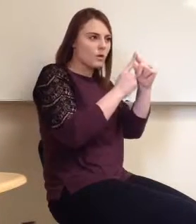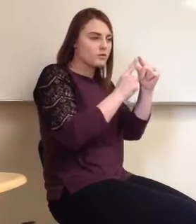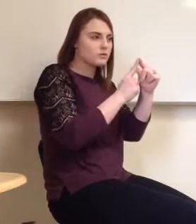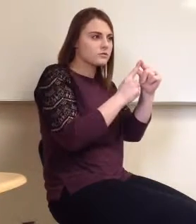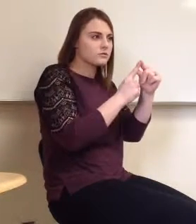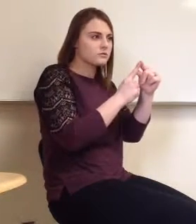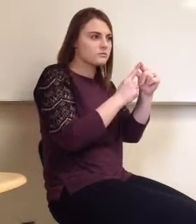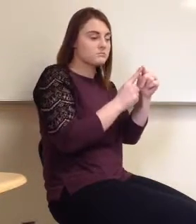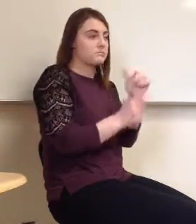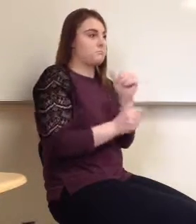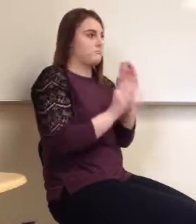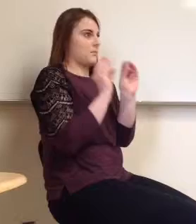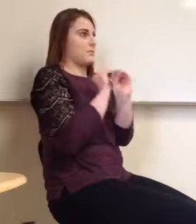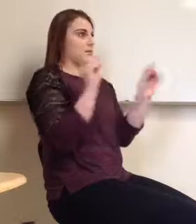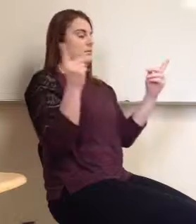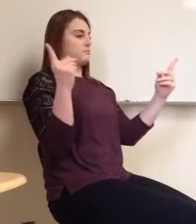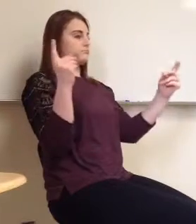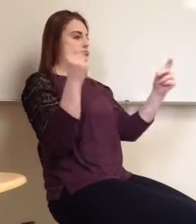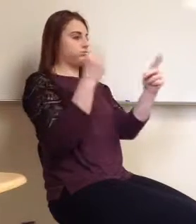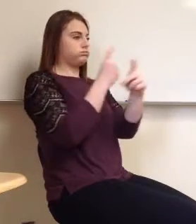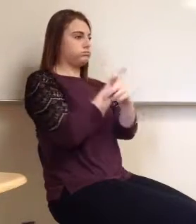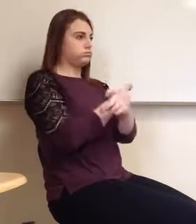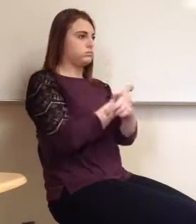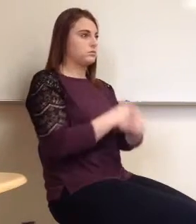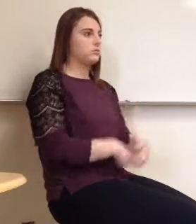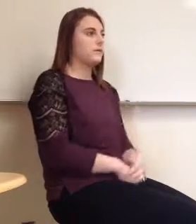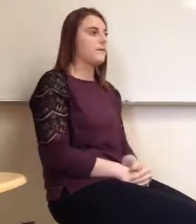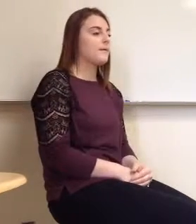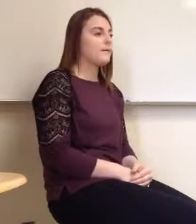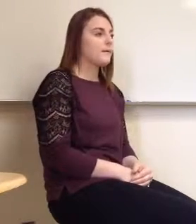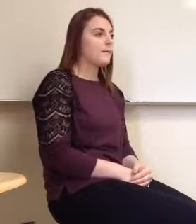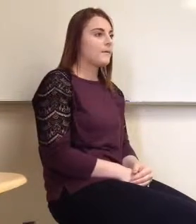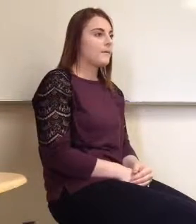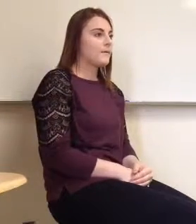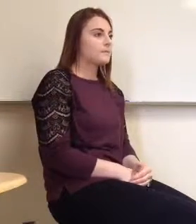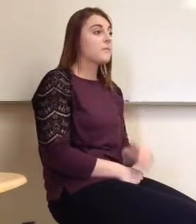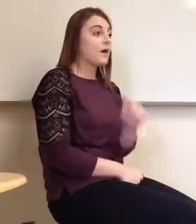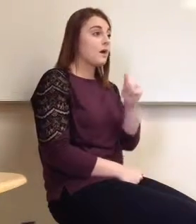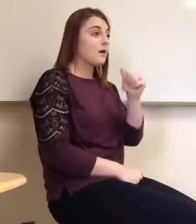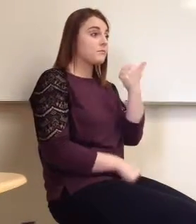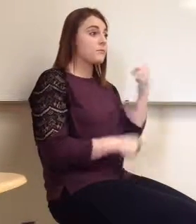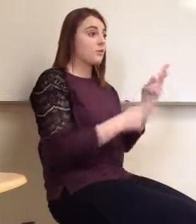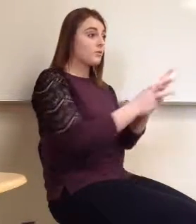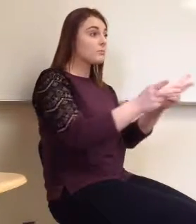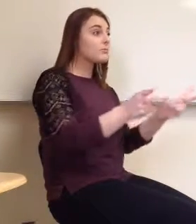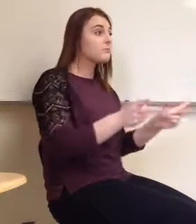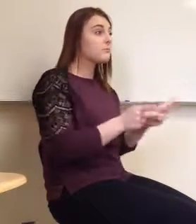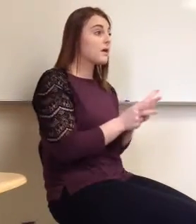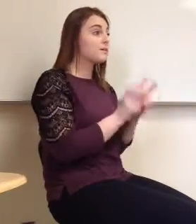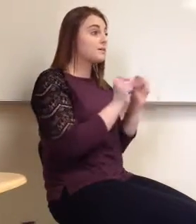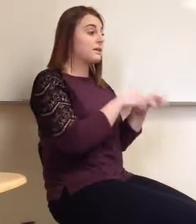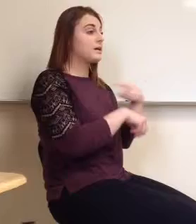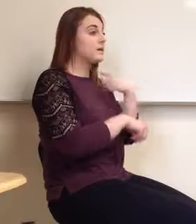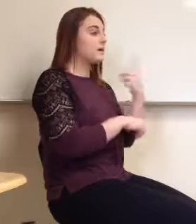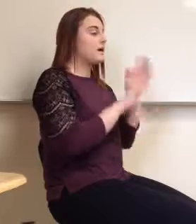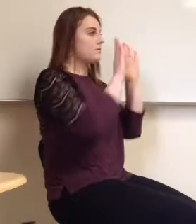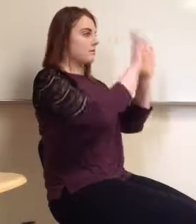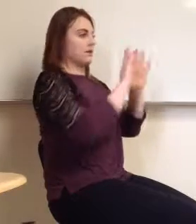nothing complex, but every place else they could be, tell wonderful stories. They